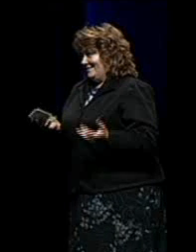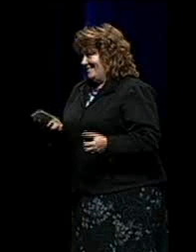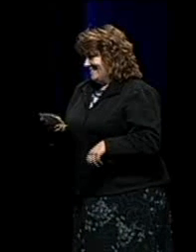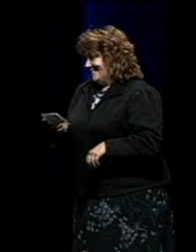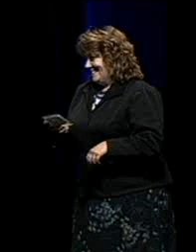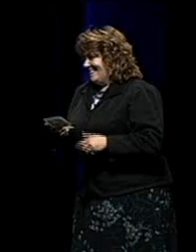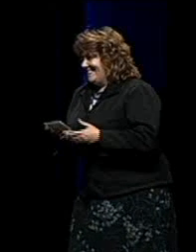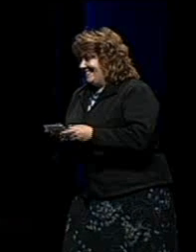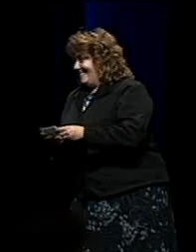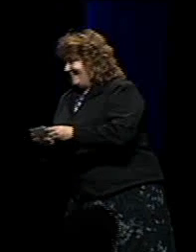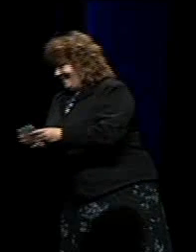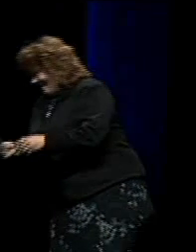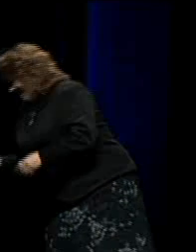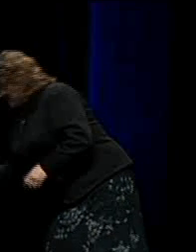You might as well just stay standing back.